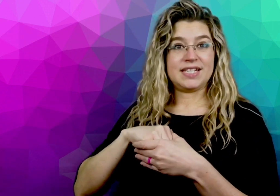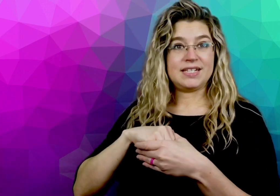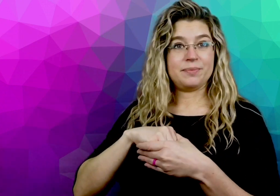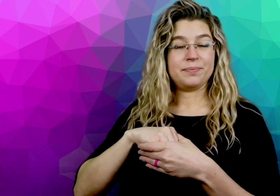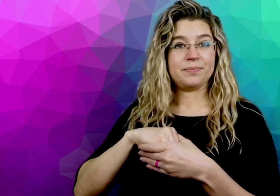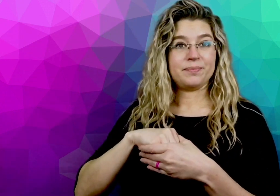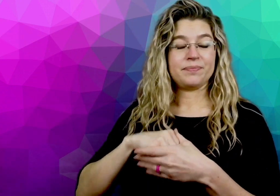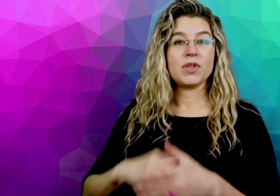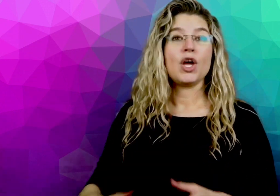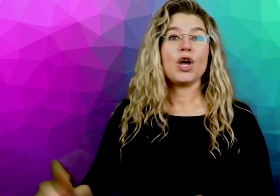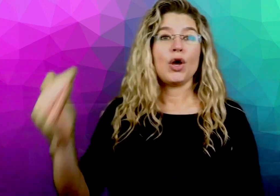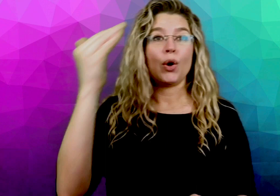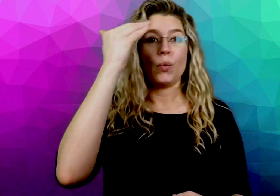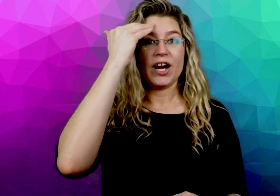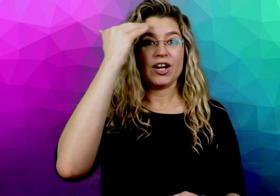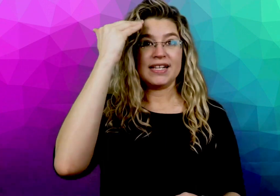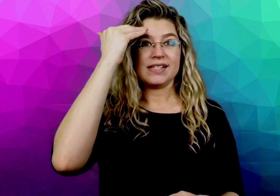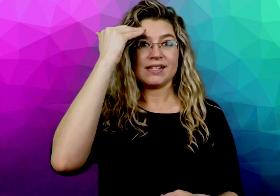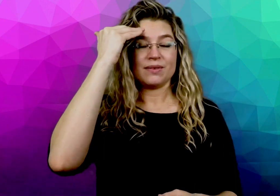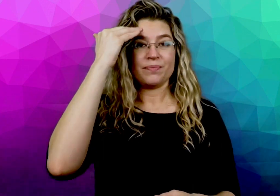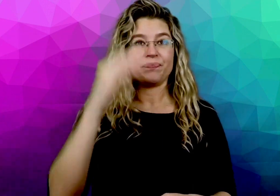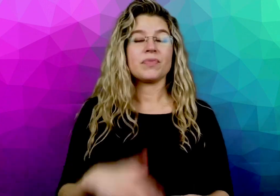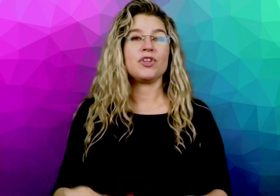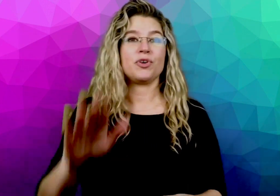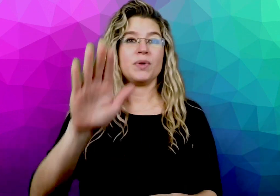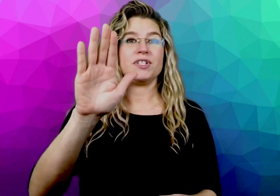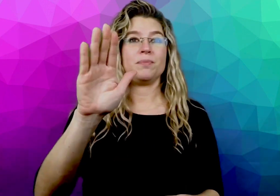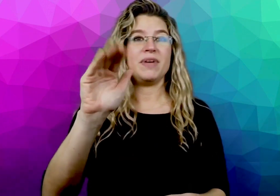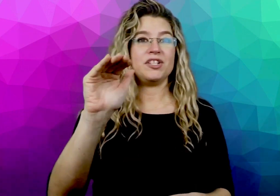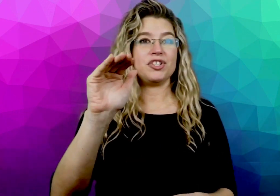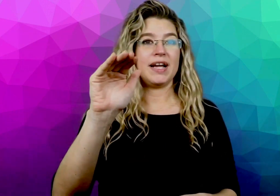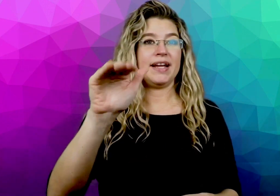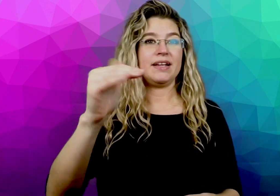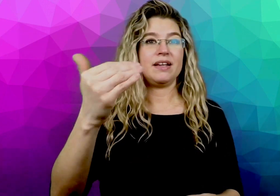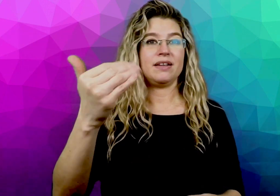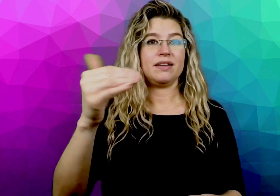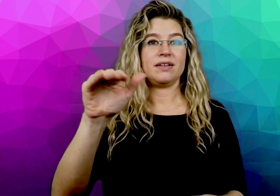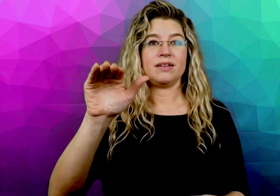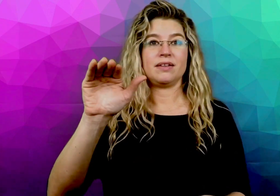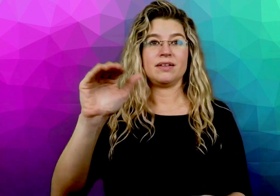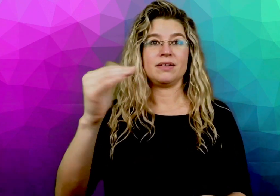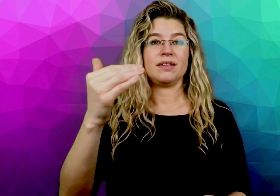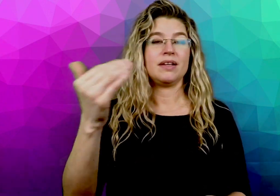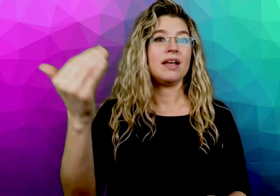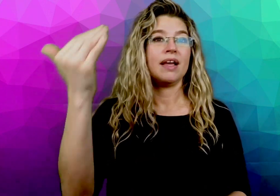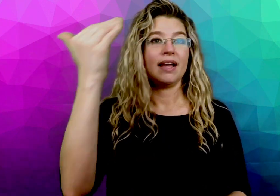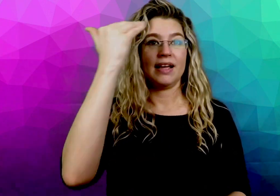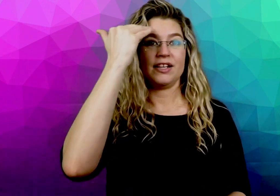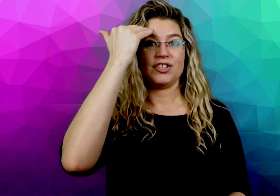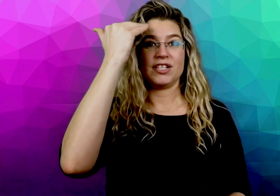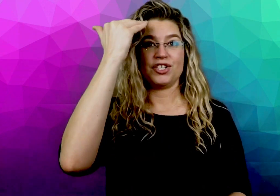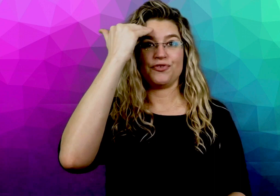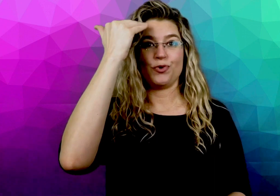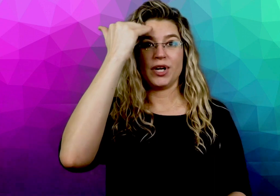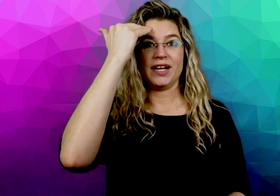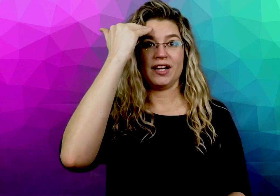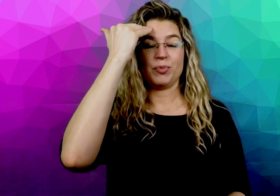Autism. Awareness. You're going to bend your hand and just touch your forehead a couple